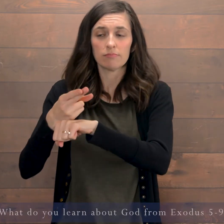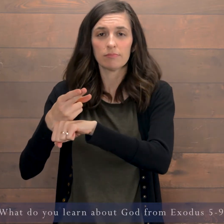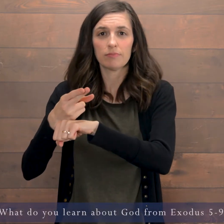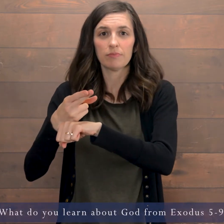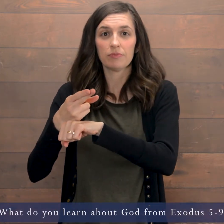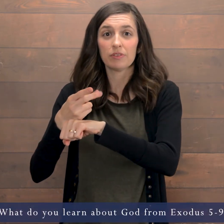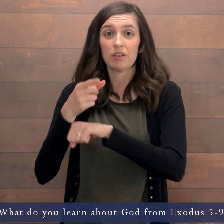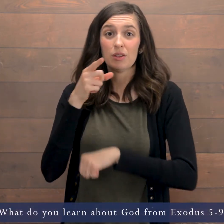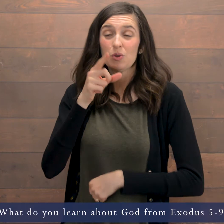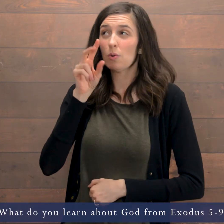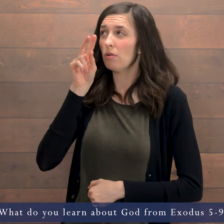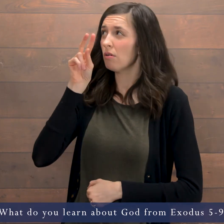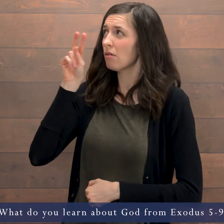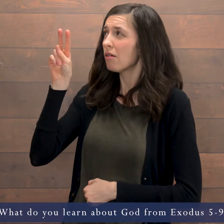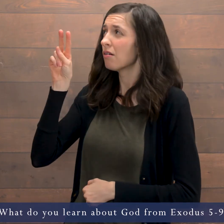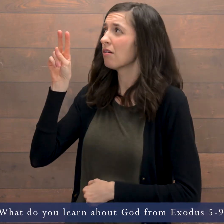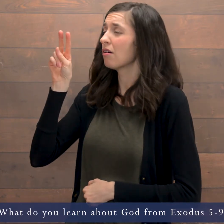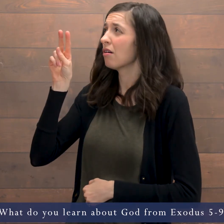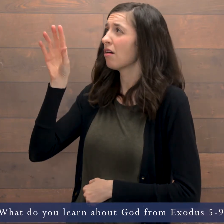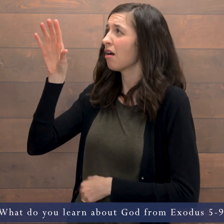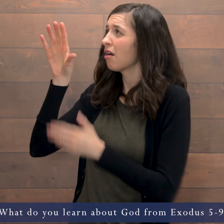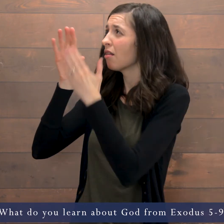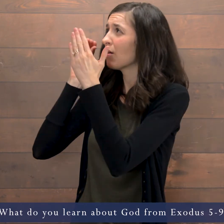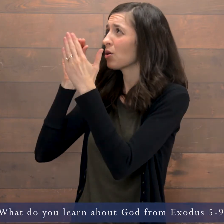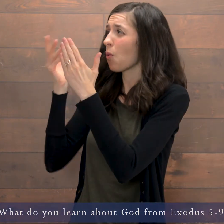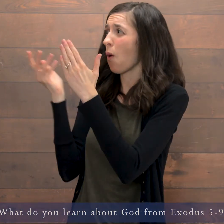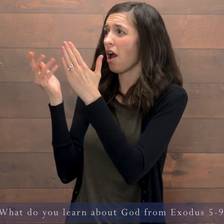What do you learn about God from Exodus 5 through 9?